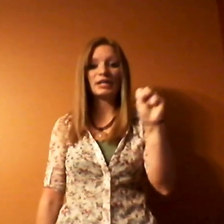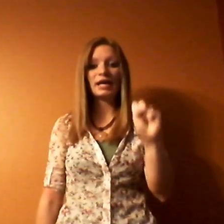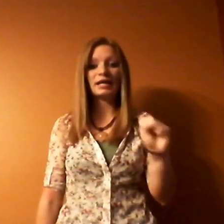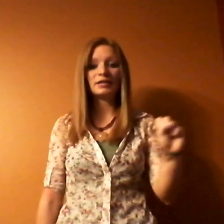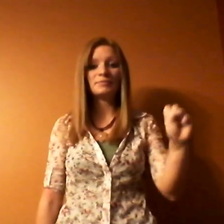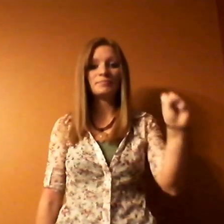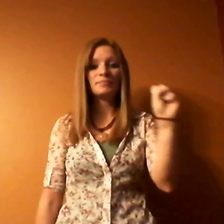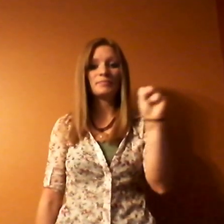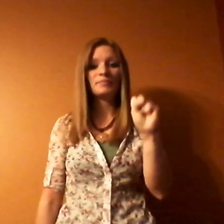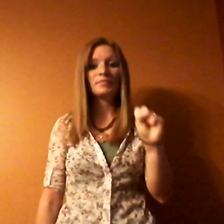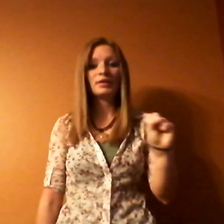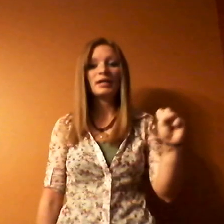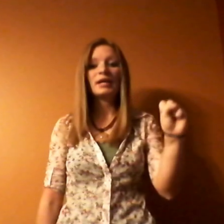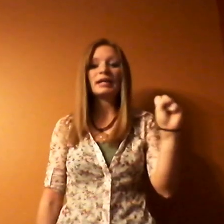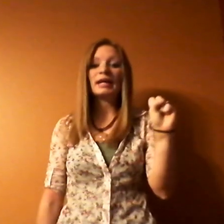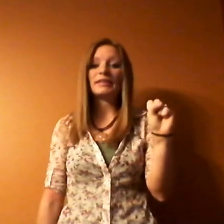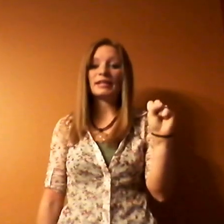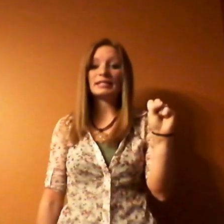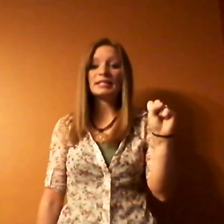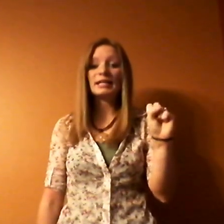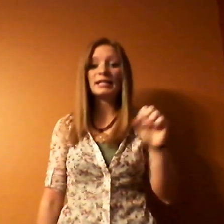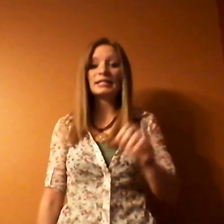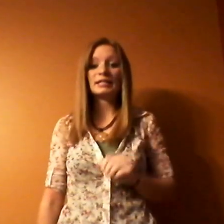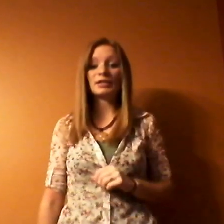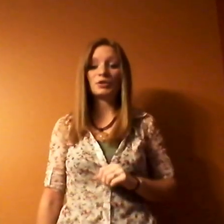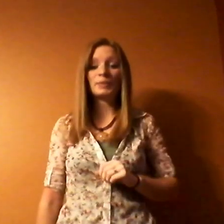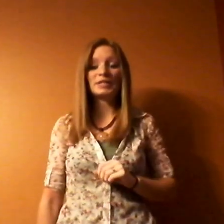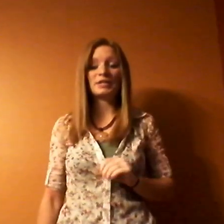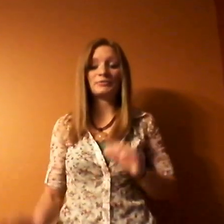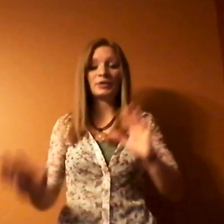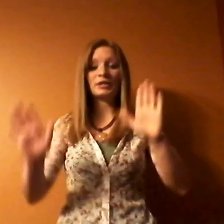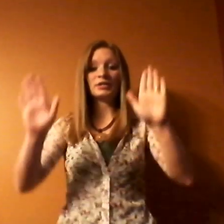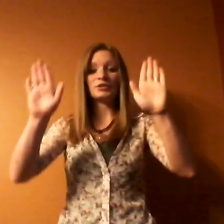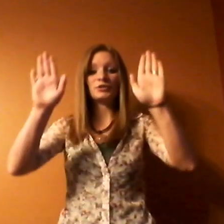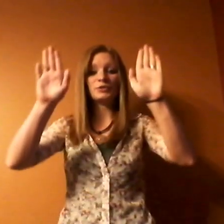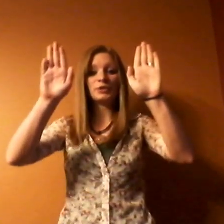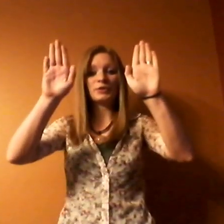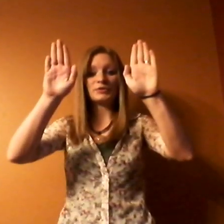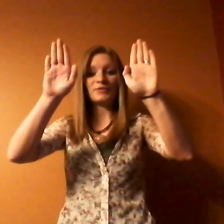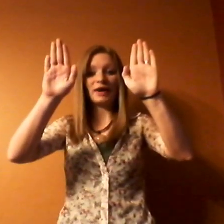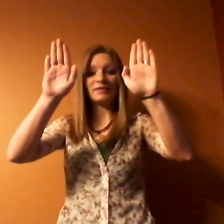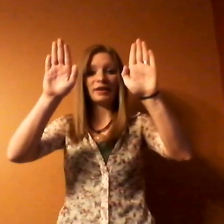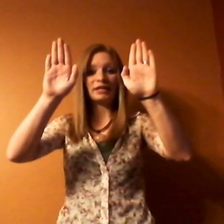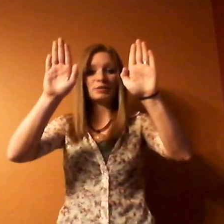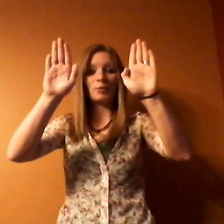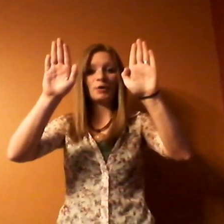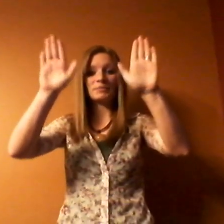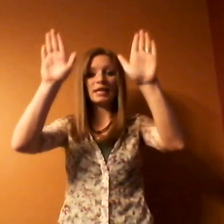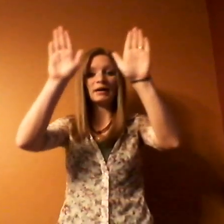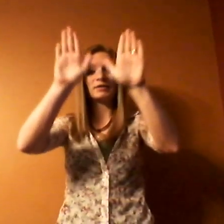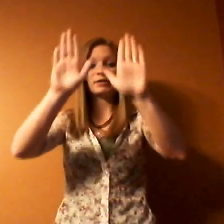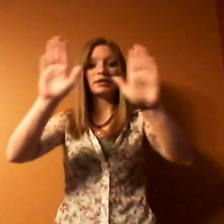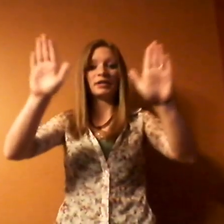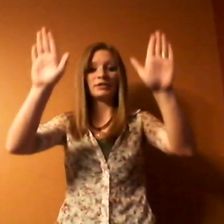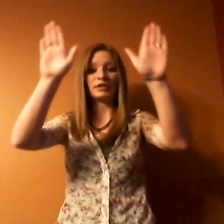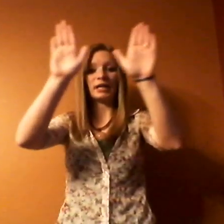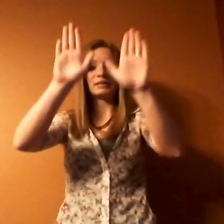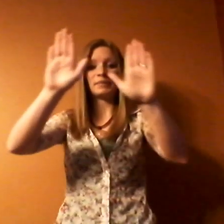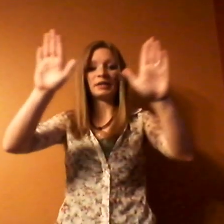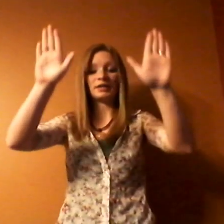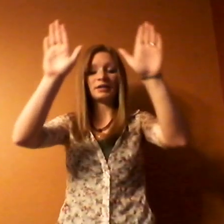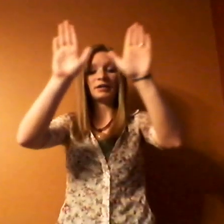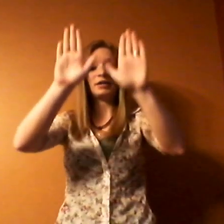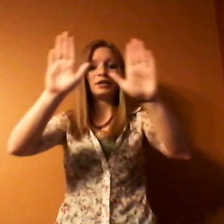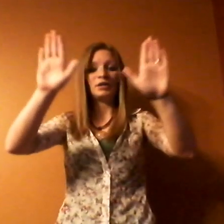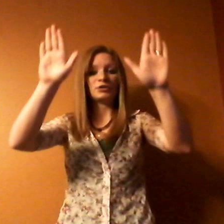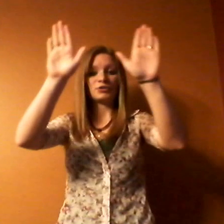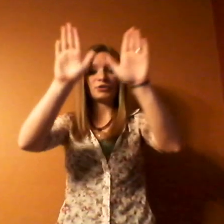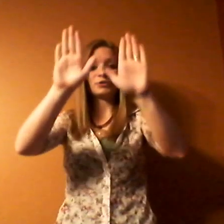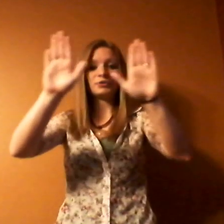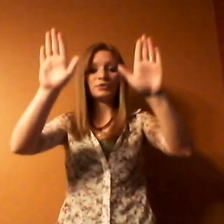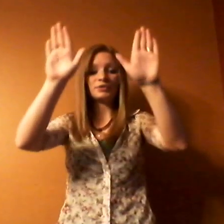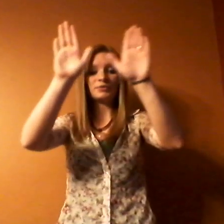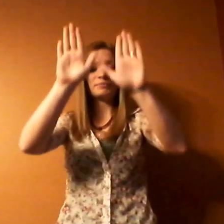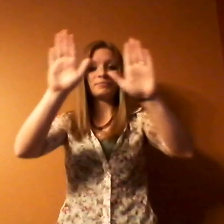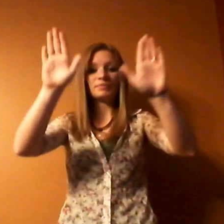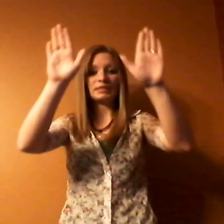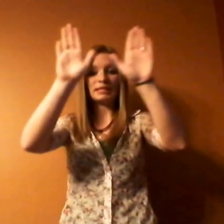Saturday, and then Sunday's a little bit different. Two closed 5 hands, palms out, and you kind of make circles.